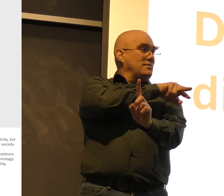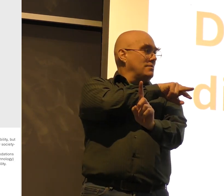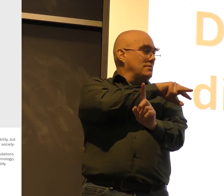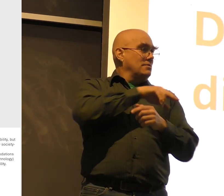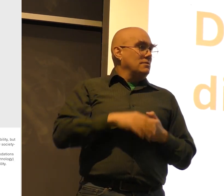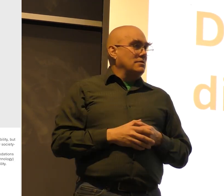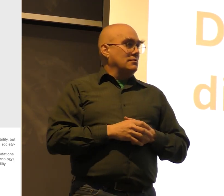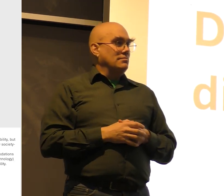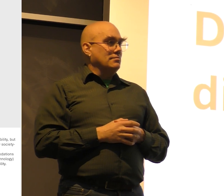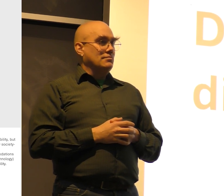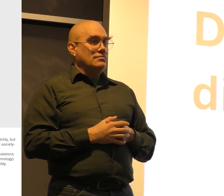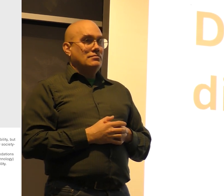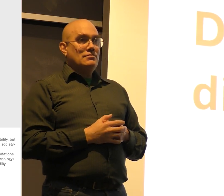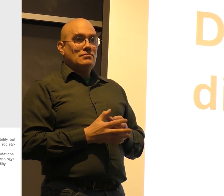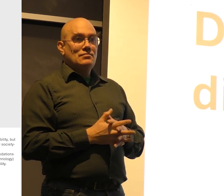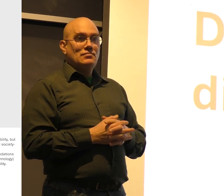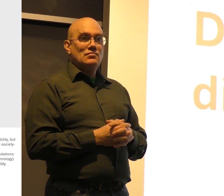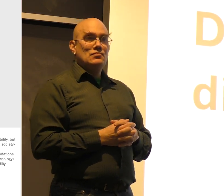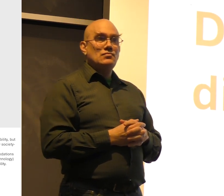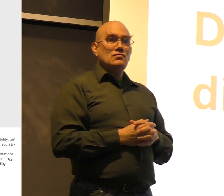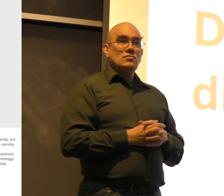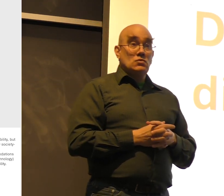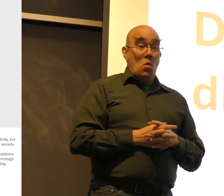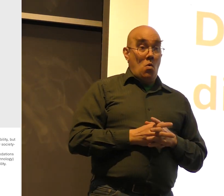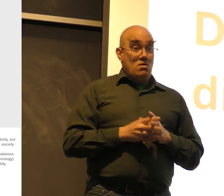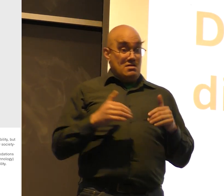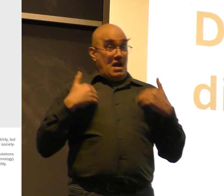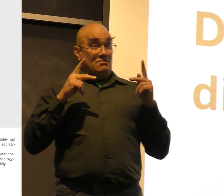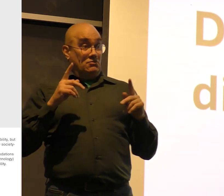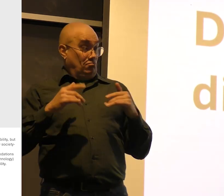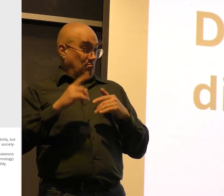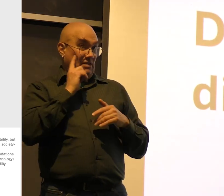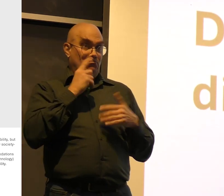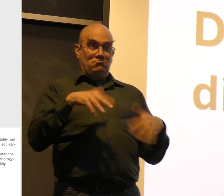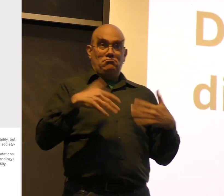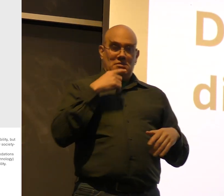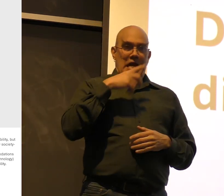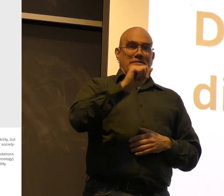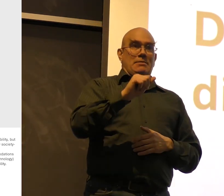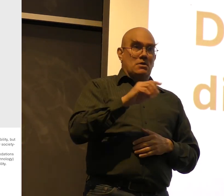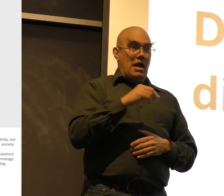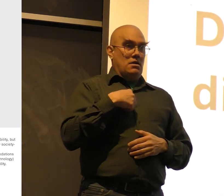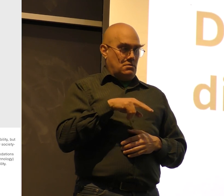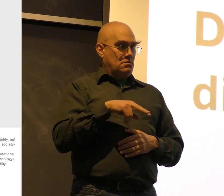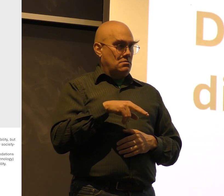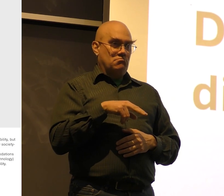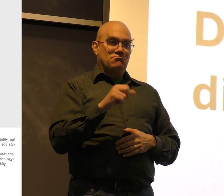around it, but we don't see it from my colleague's point of view. young people today, especially deaf young people, will say, yes, I